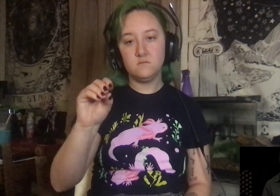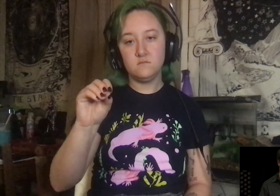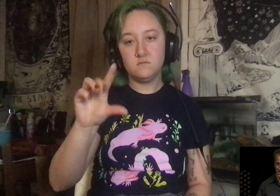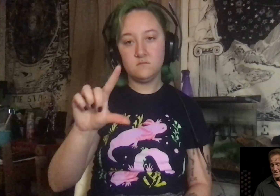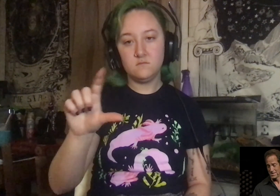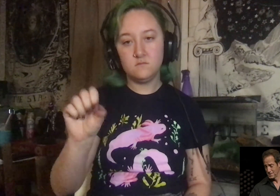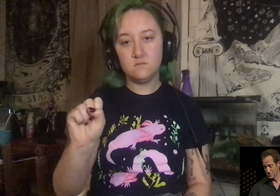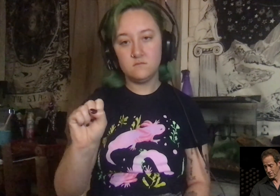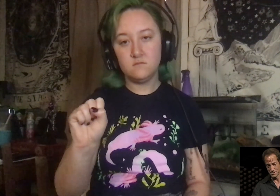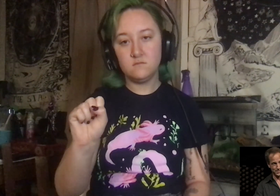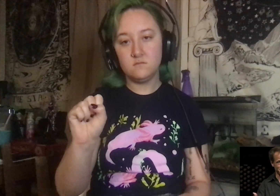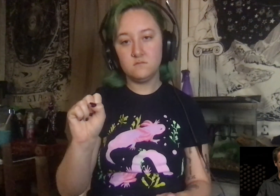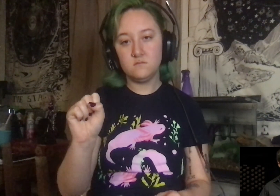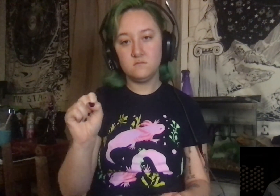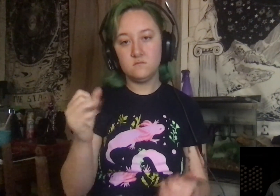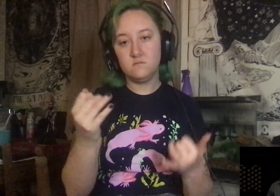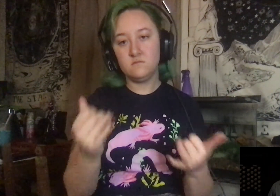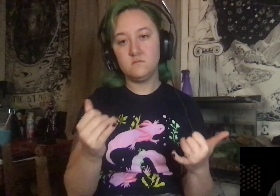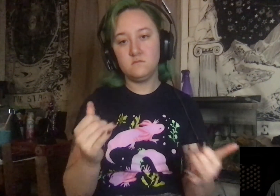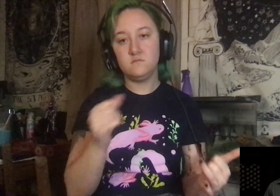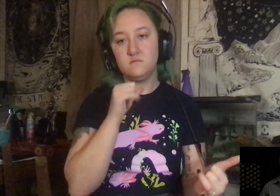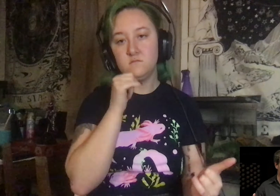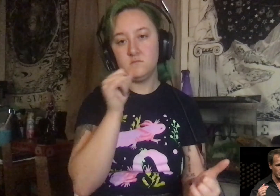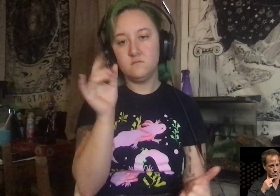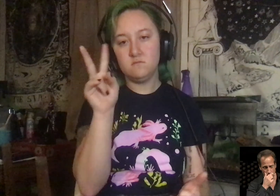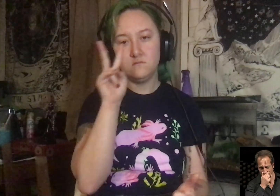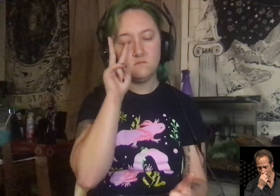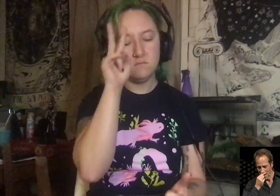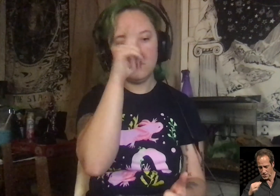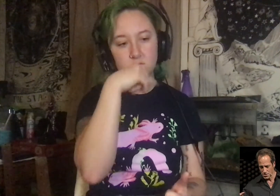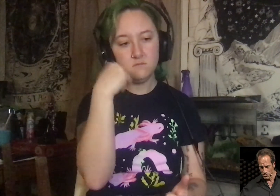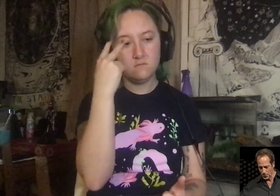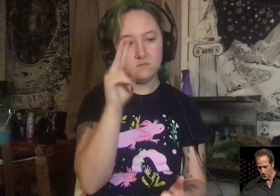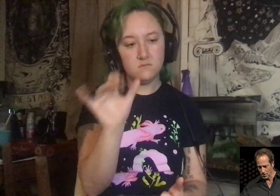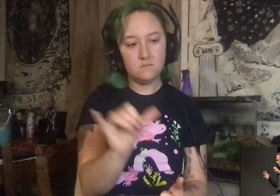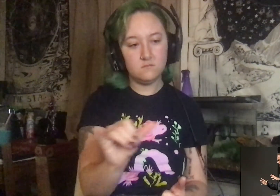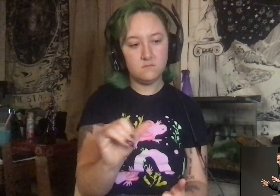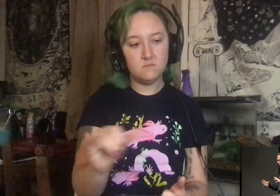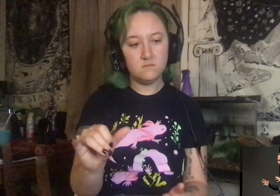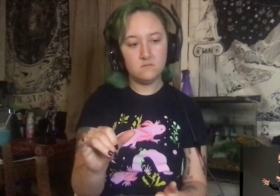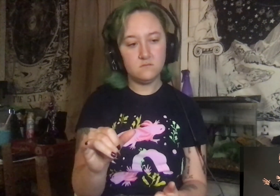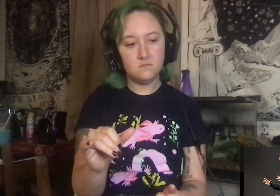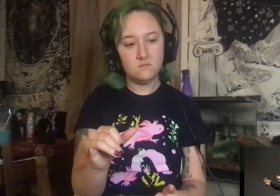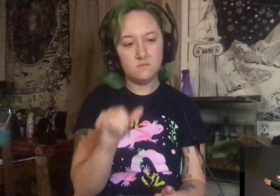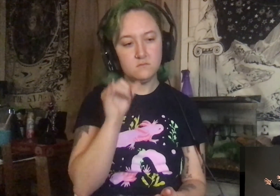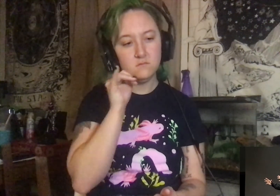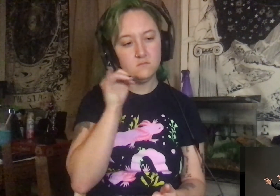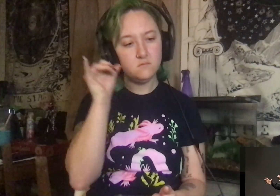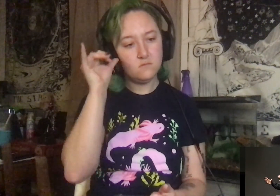picks. They look like the stuff we walk around with. And so the collective